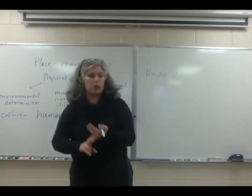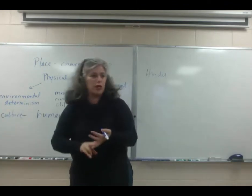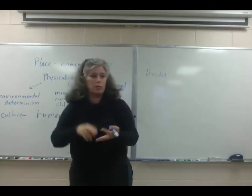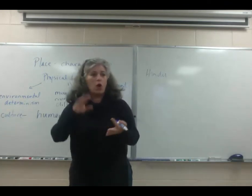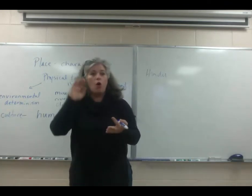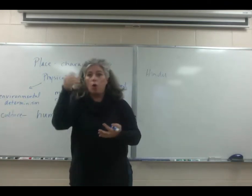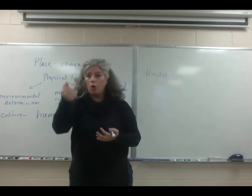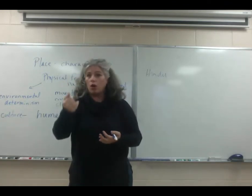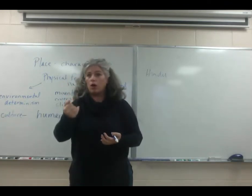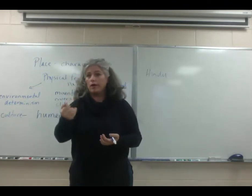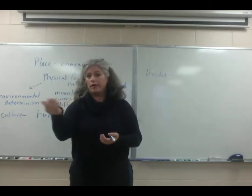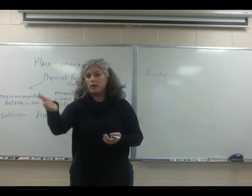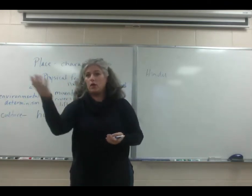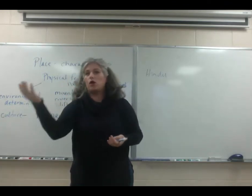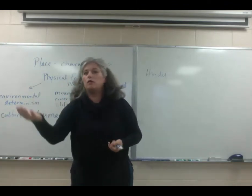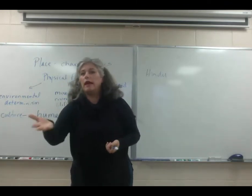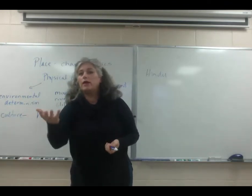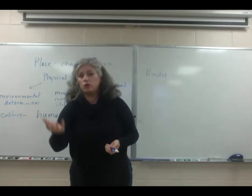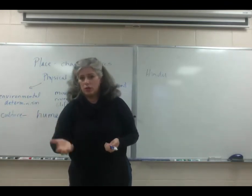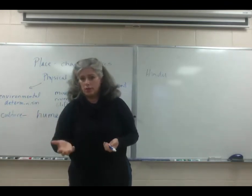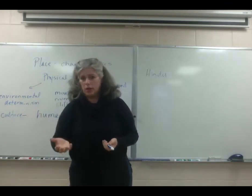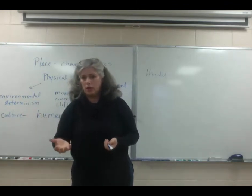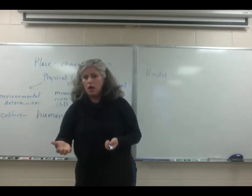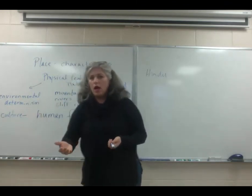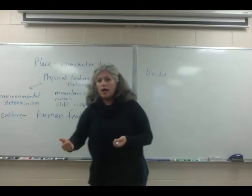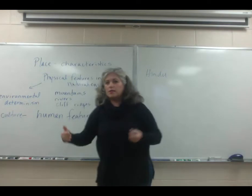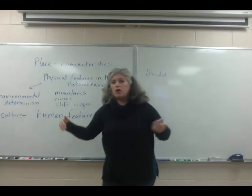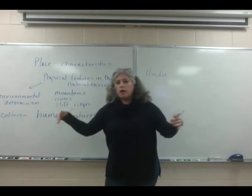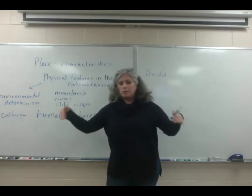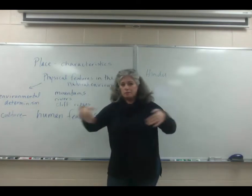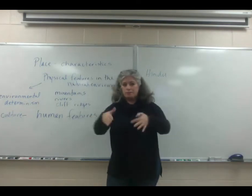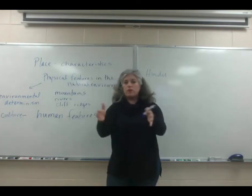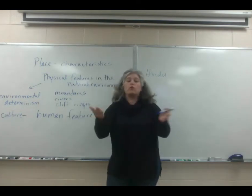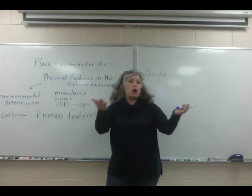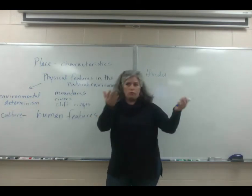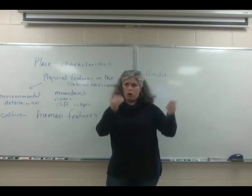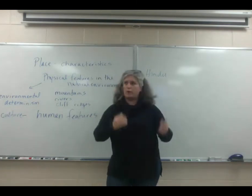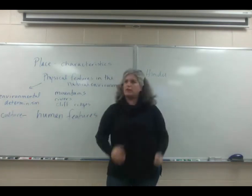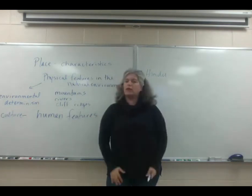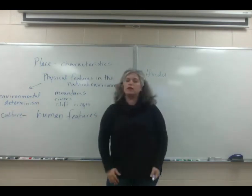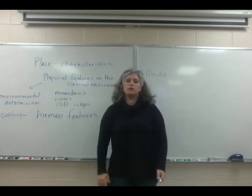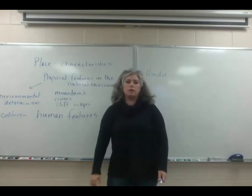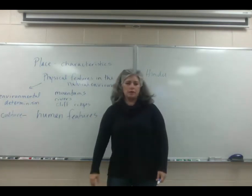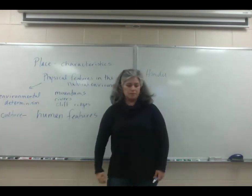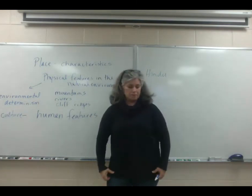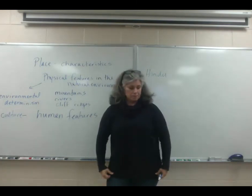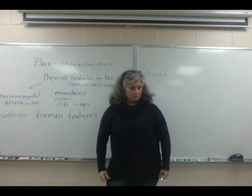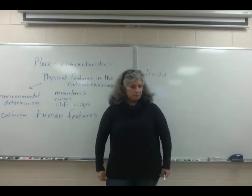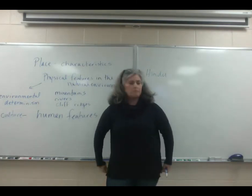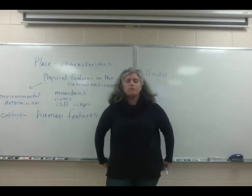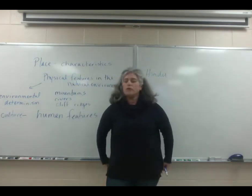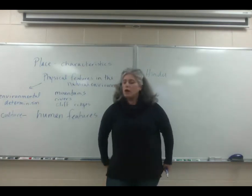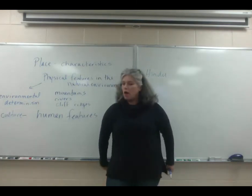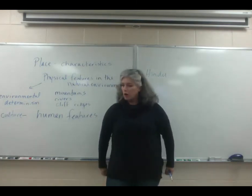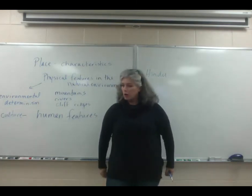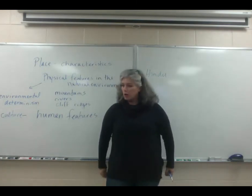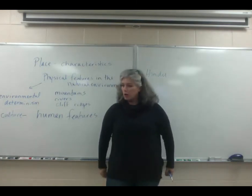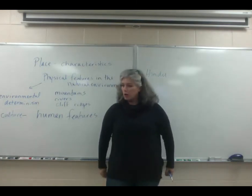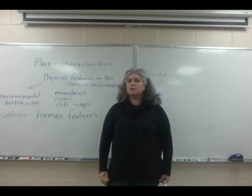stream or a lake or something. And so the Romans did this. The beginning of the aquifer, which is their aqueducts.